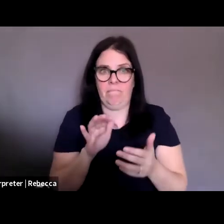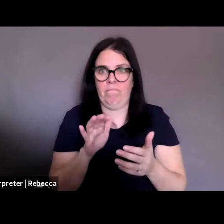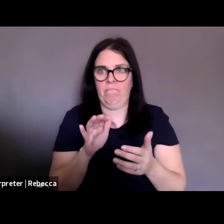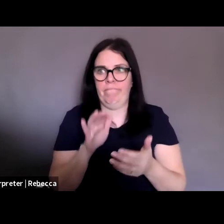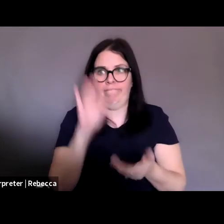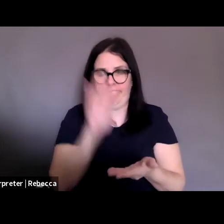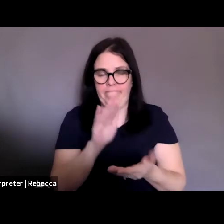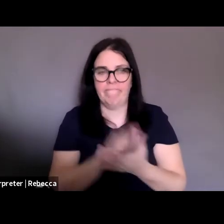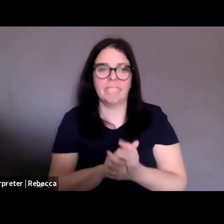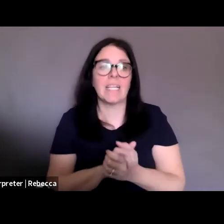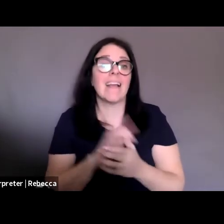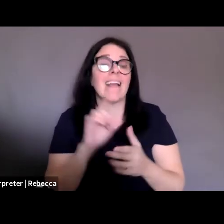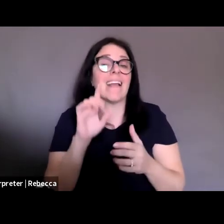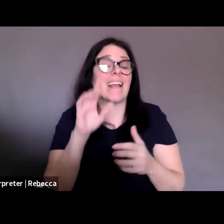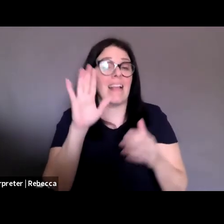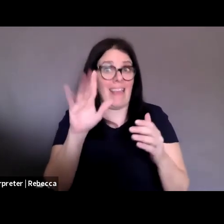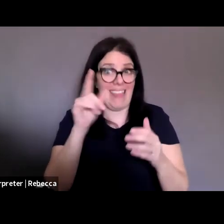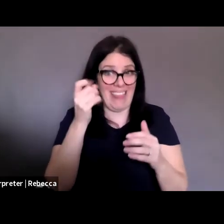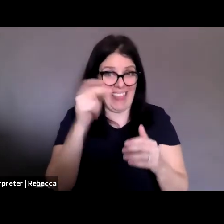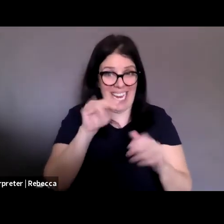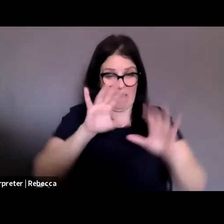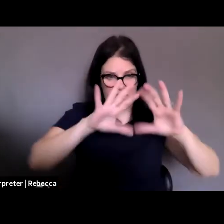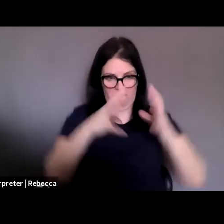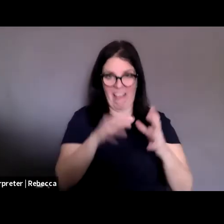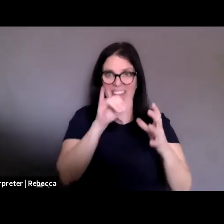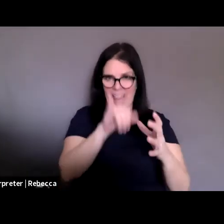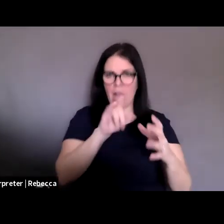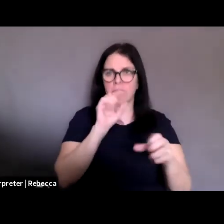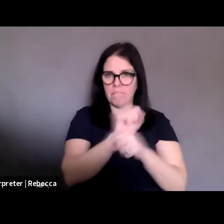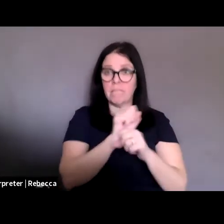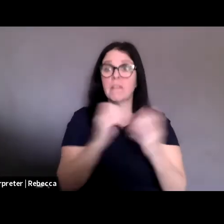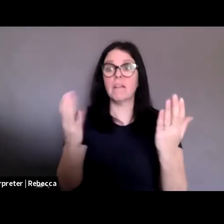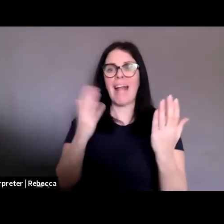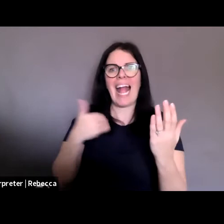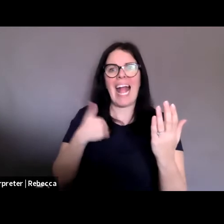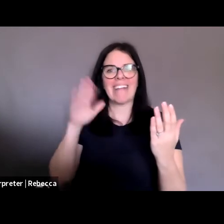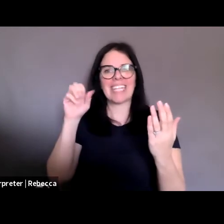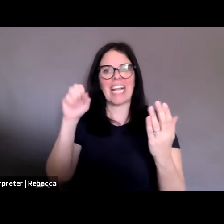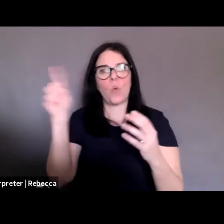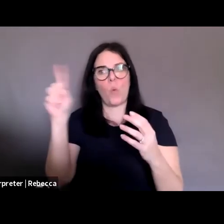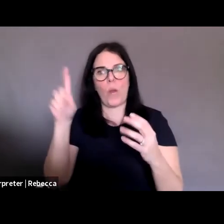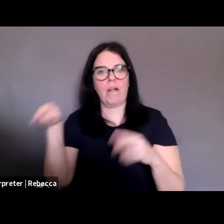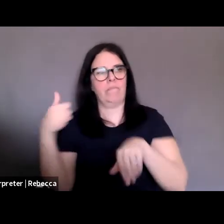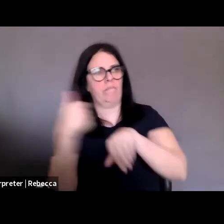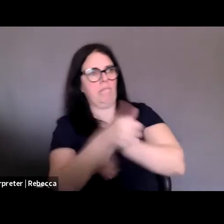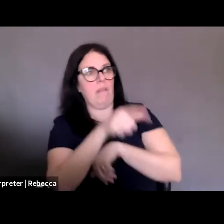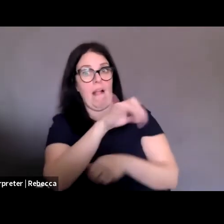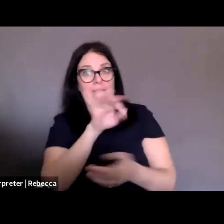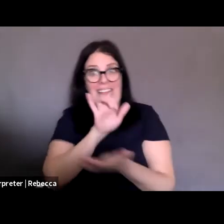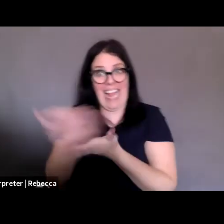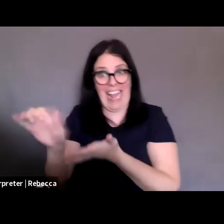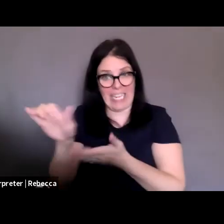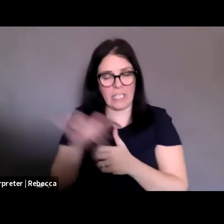And then when we looked at the cases where there were alienation cross claims, we saw that it dramatically